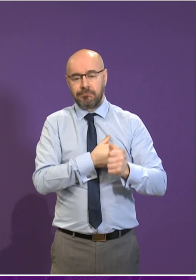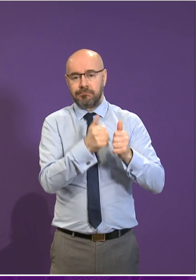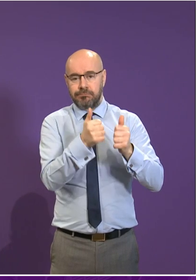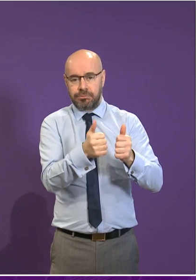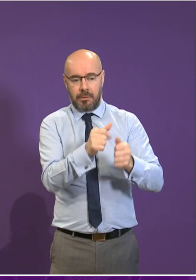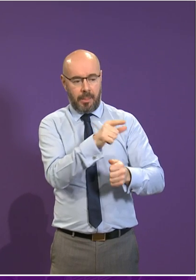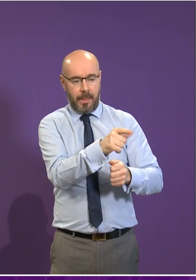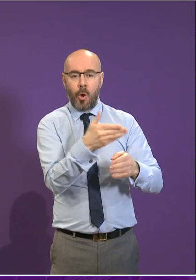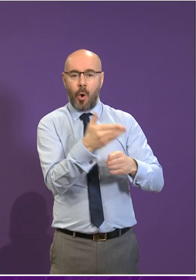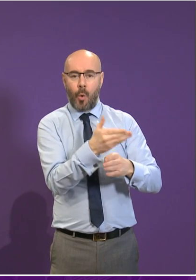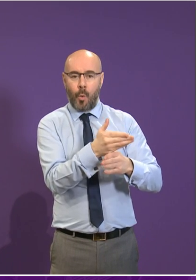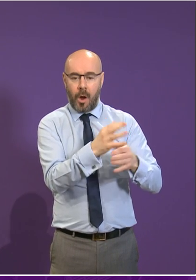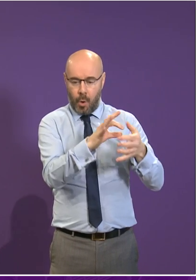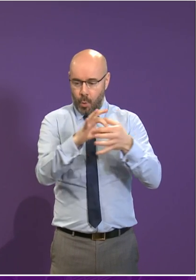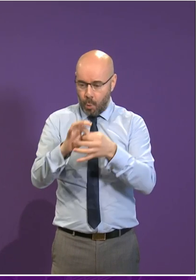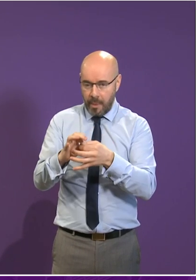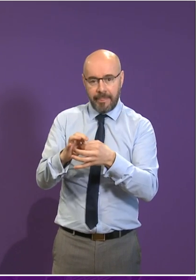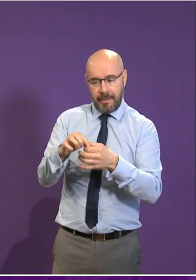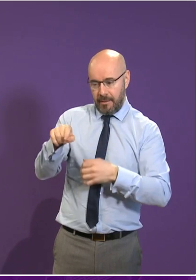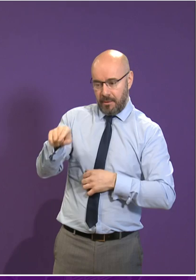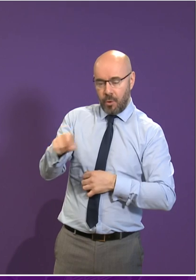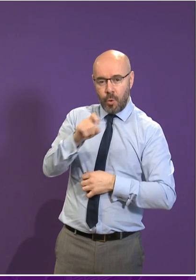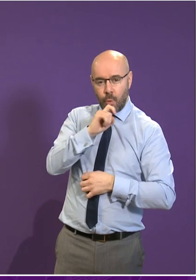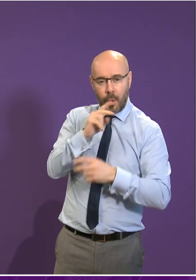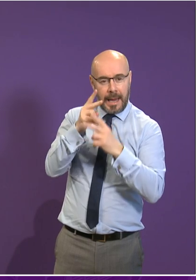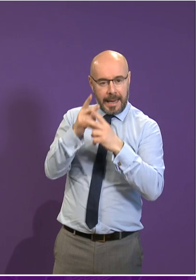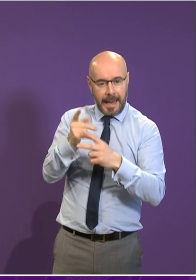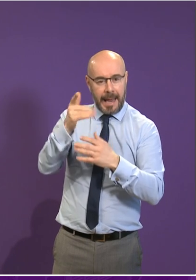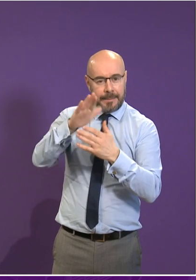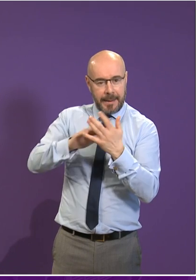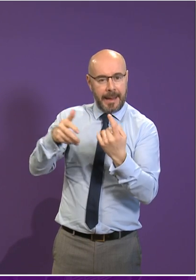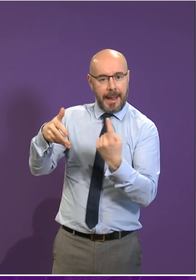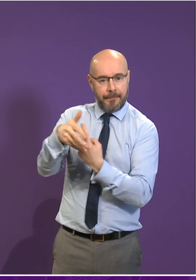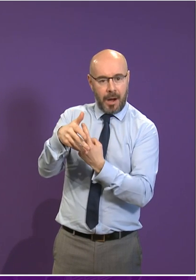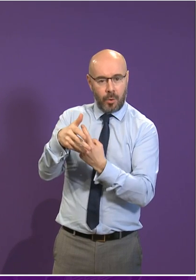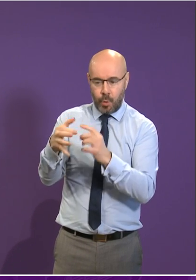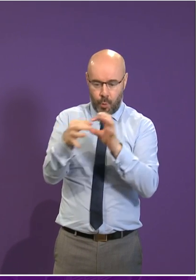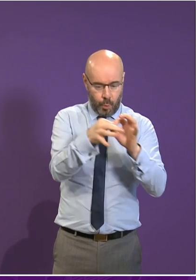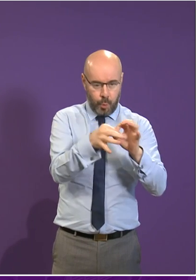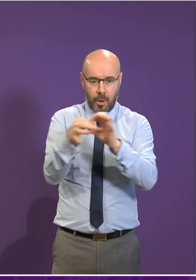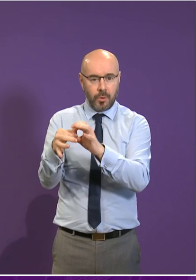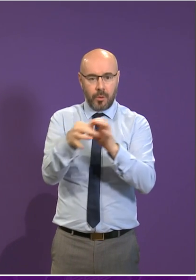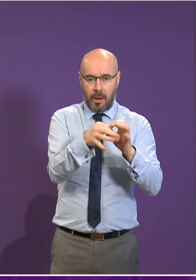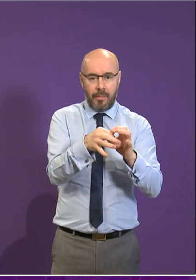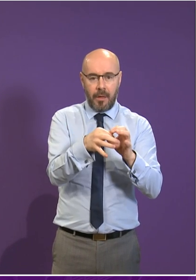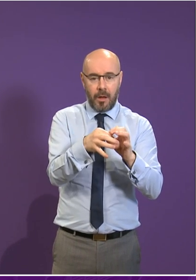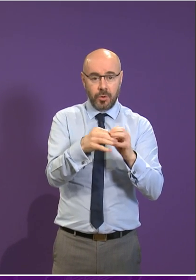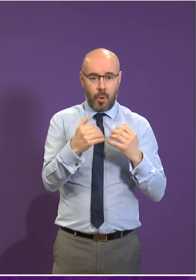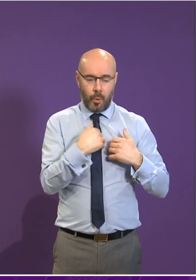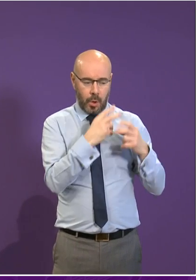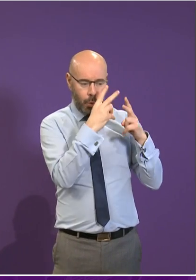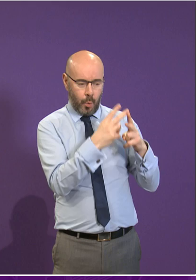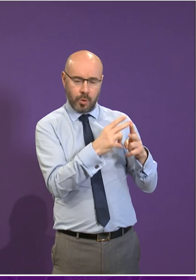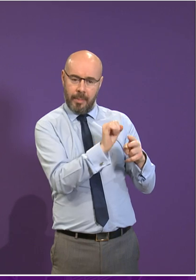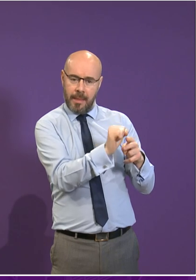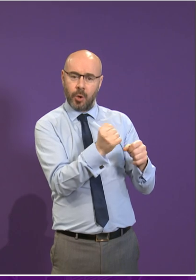that agency had done with people with care experience backgrounds and will look very closely at what they do when it